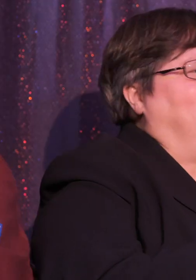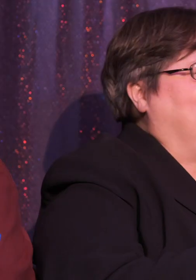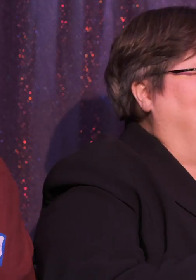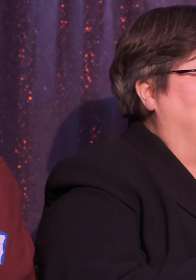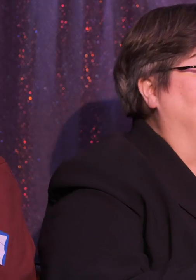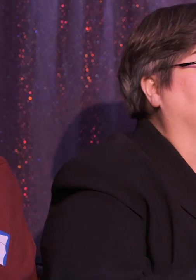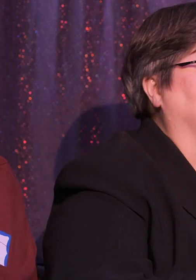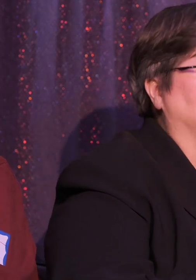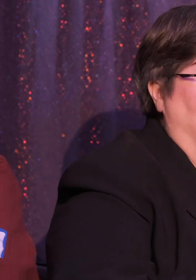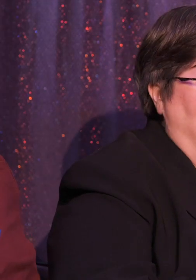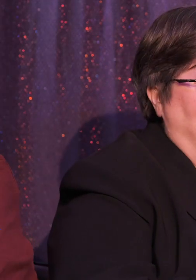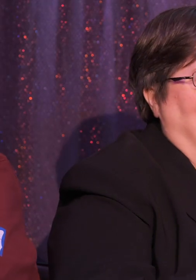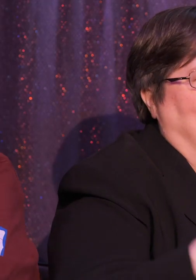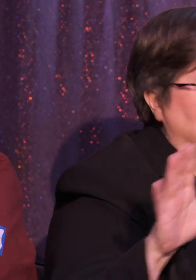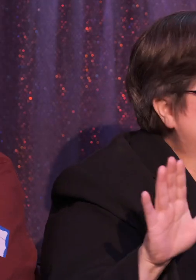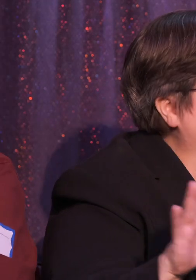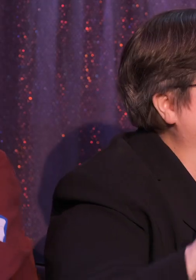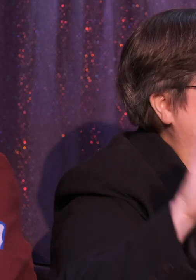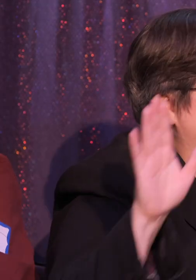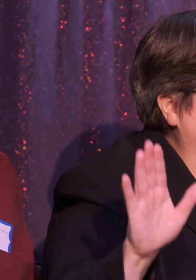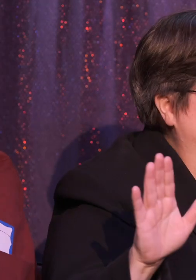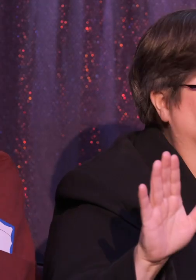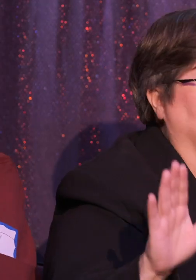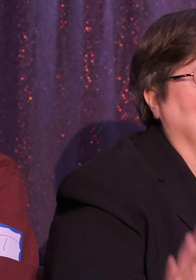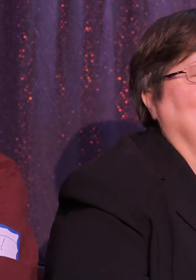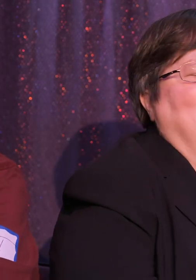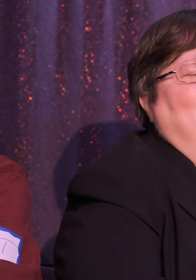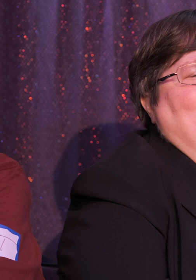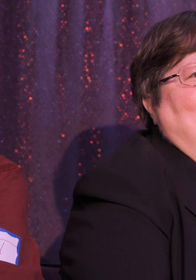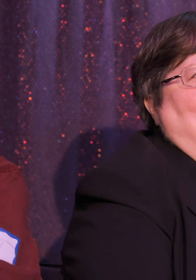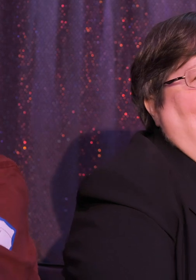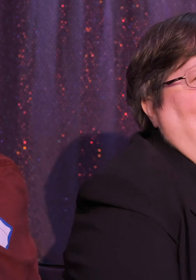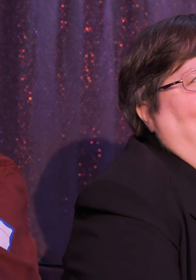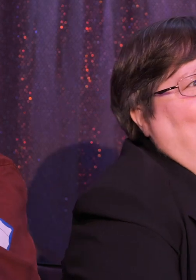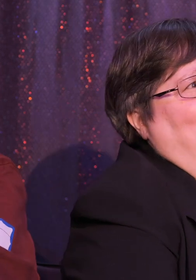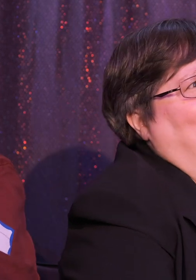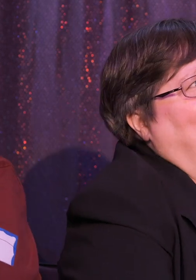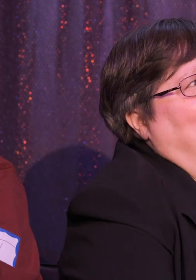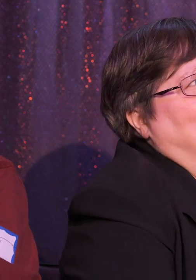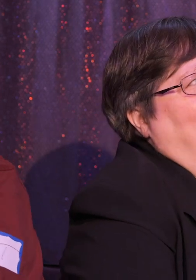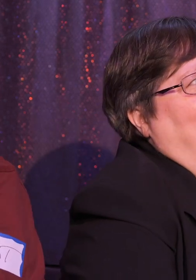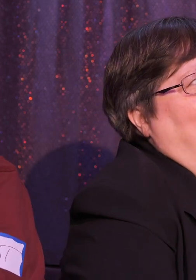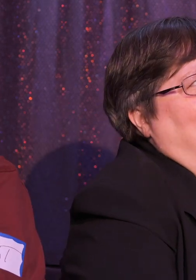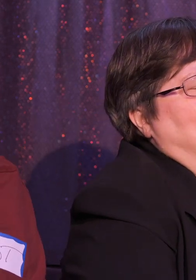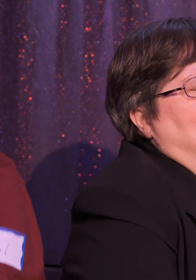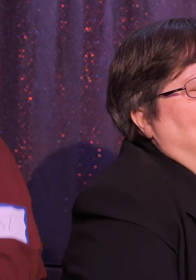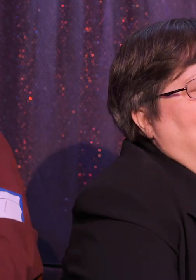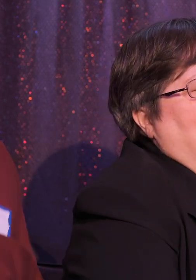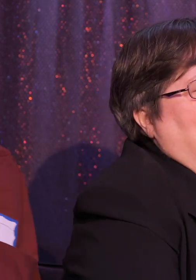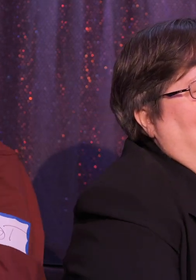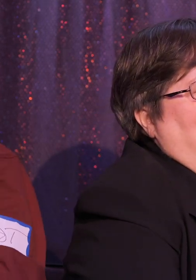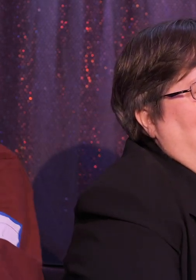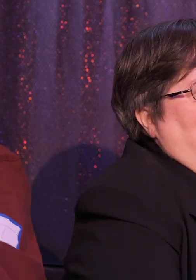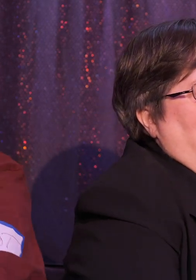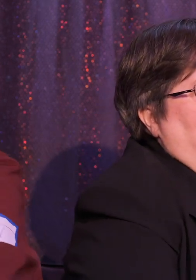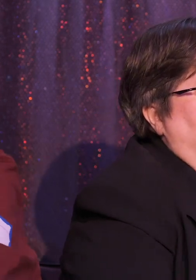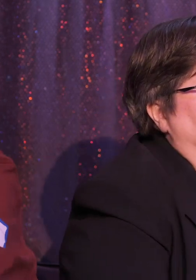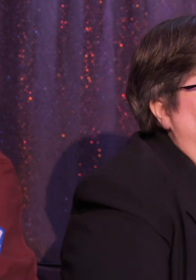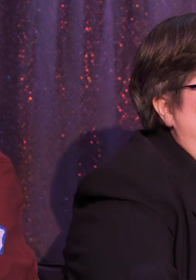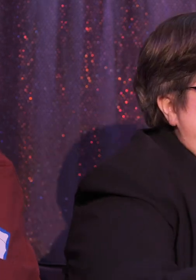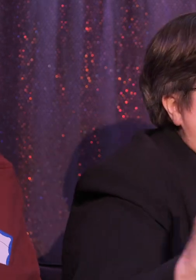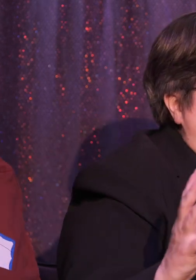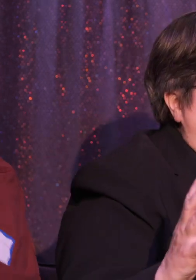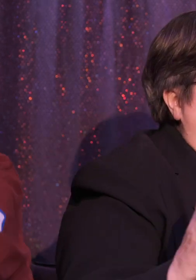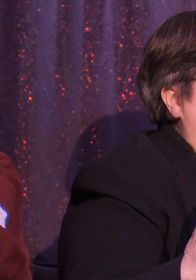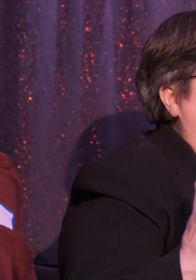One of the things I like about being short, yes, I'm short, 4'10", maybe 4'9", no, I don't know, but is that I can